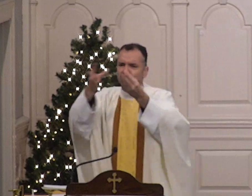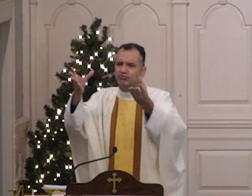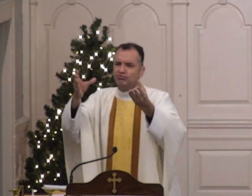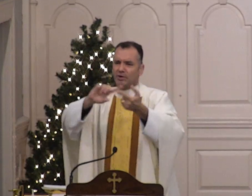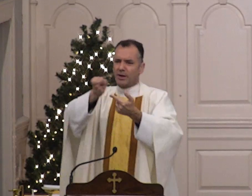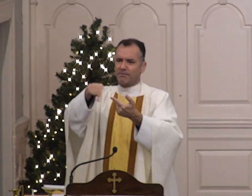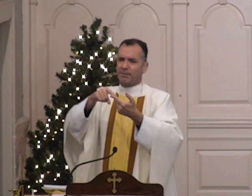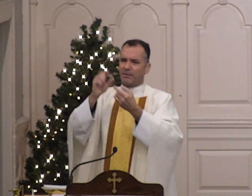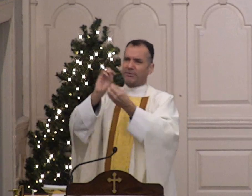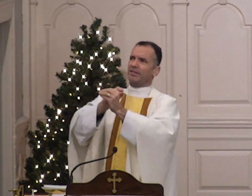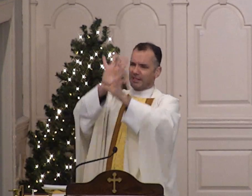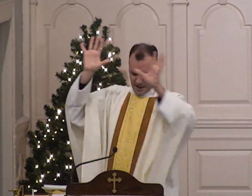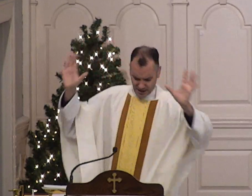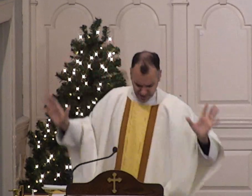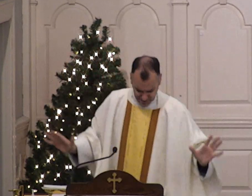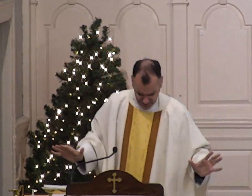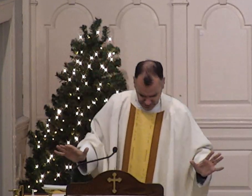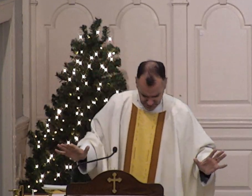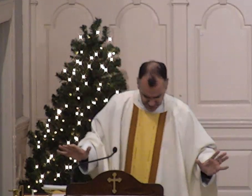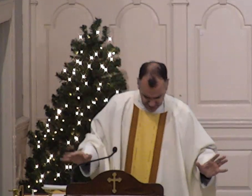testify to the light.